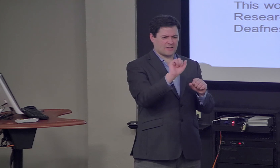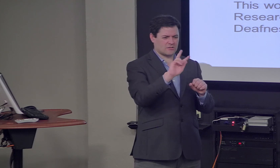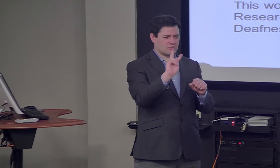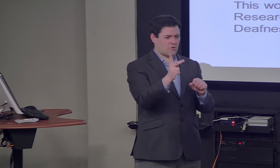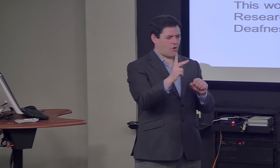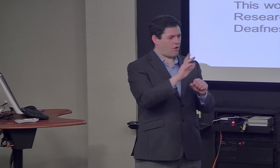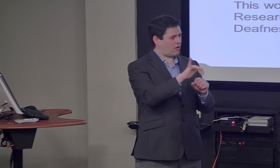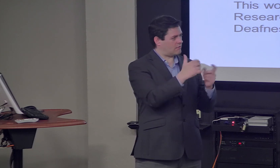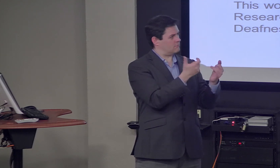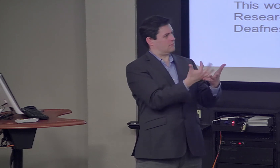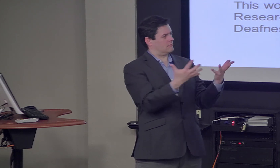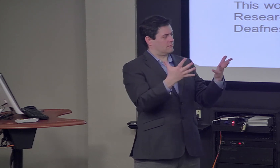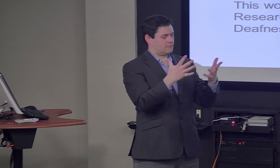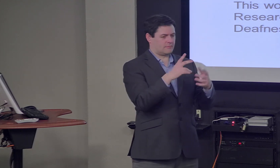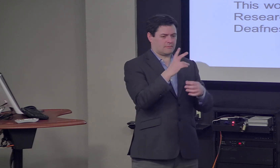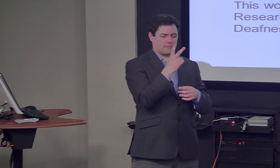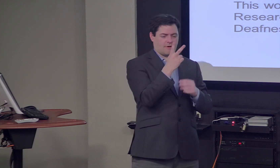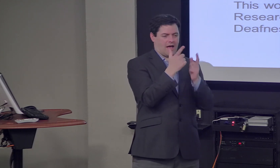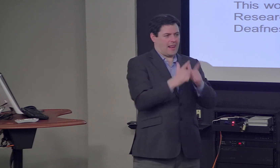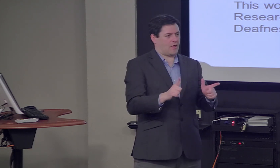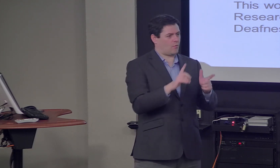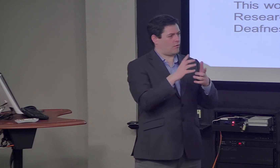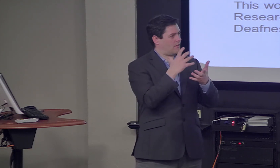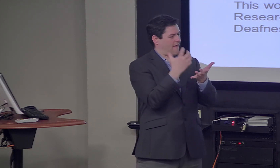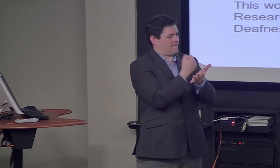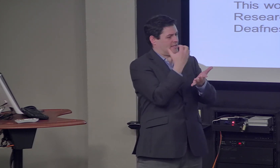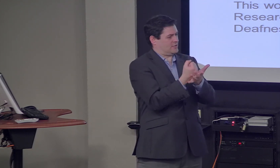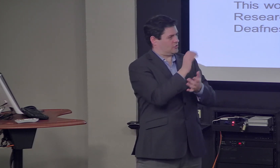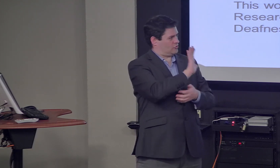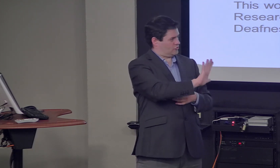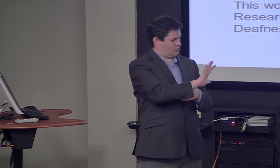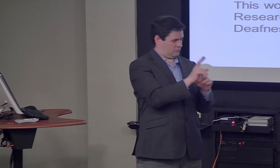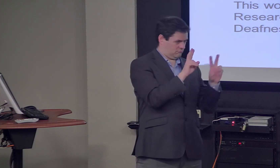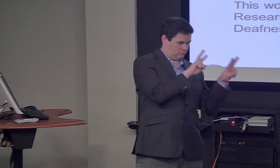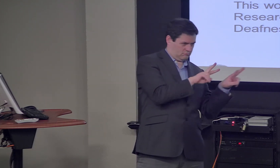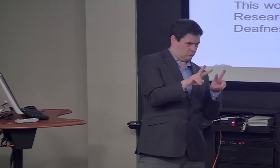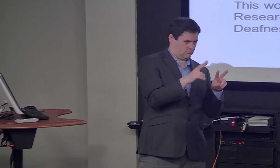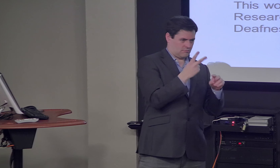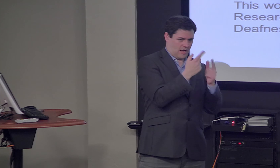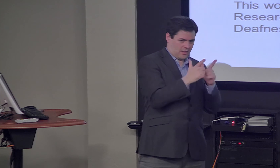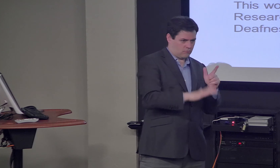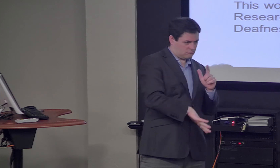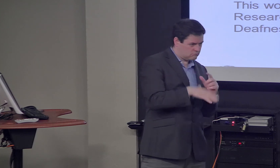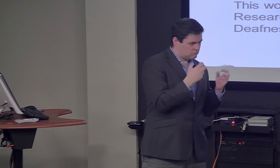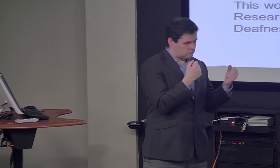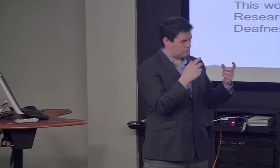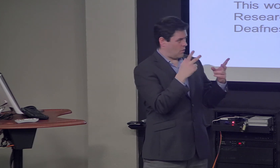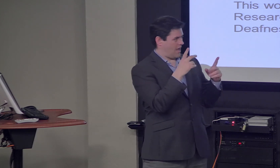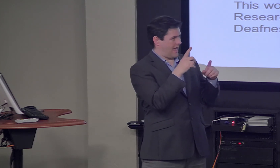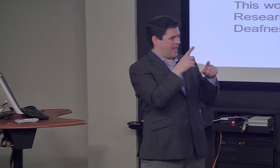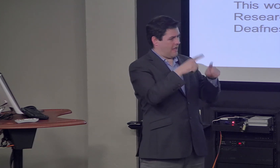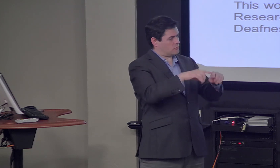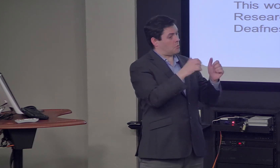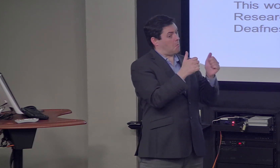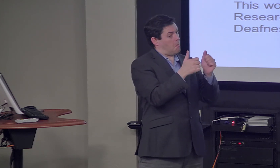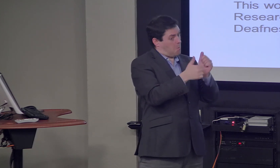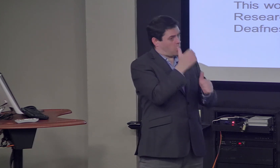being done by BSL on the bilingual advantage. People who grow up